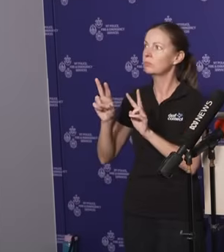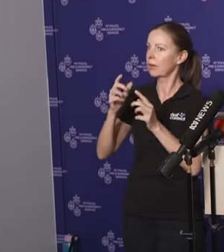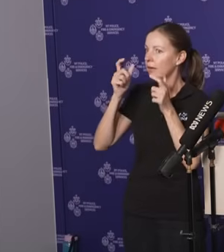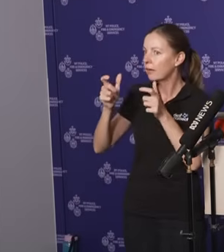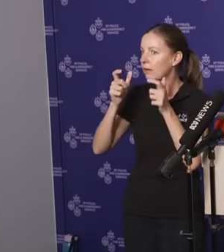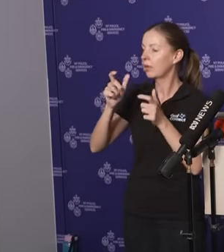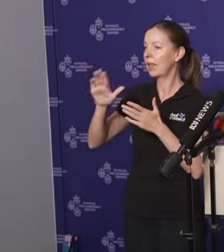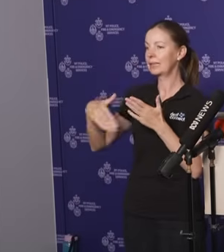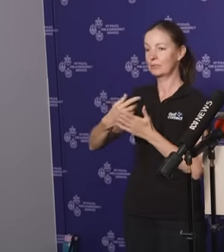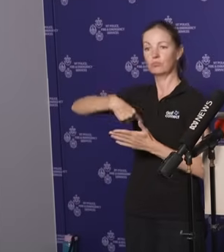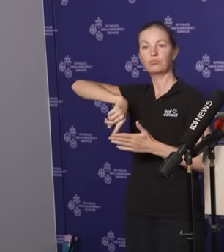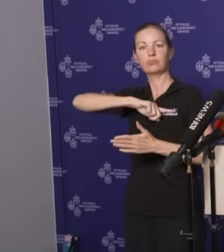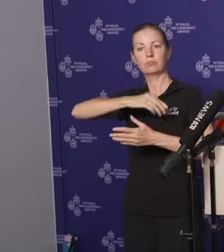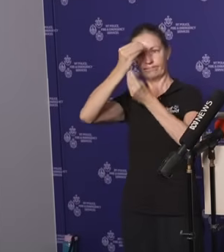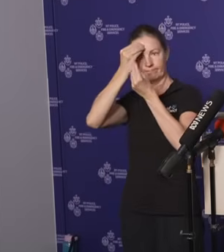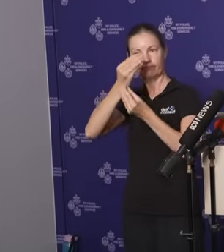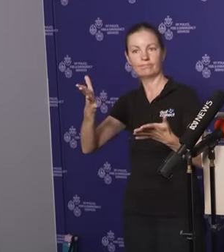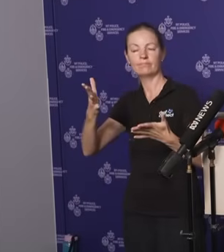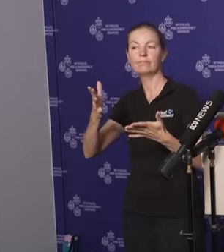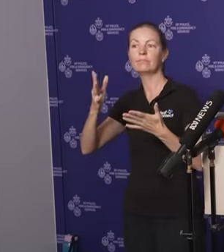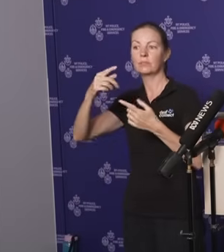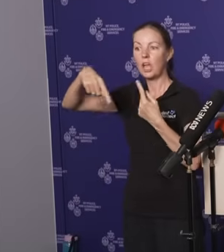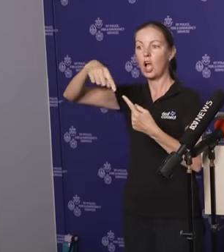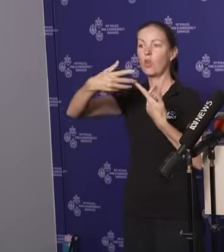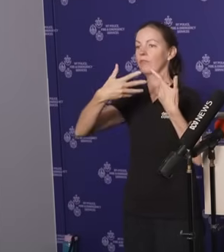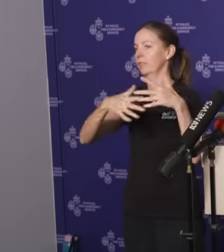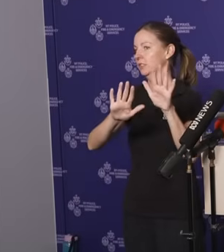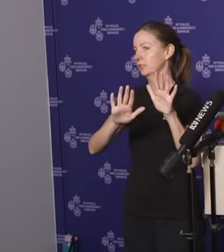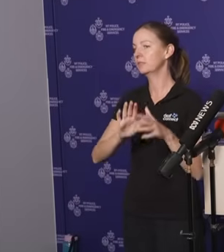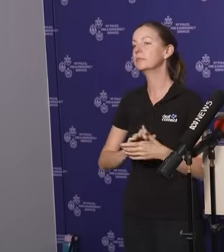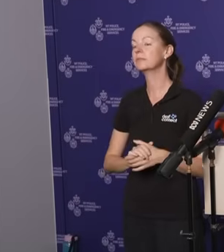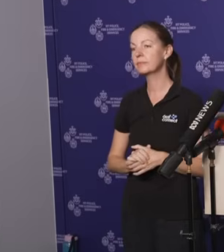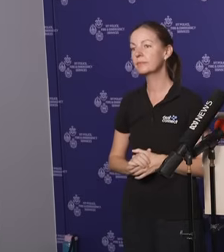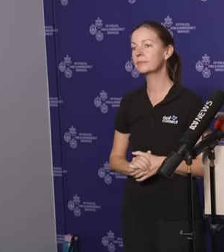Wajagaramo Ilaka Gurambole. Wajaga Kapna Amarakabi